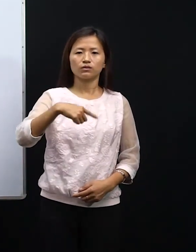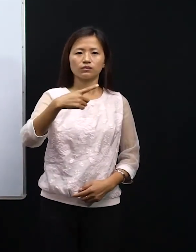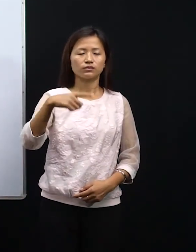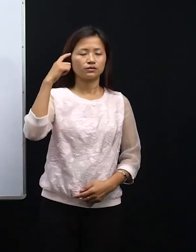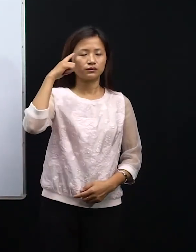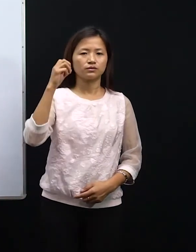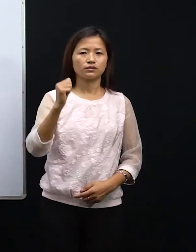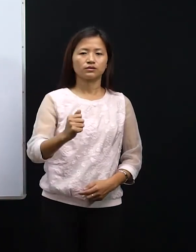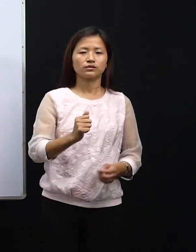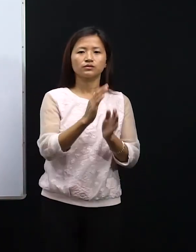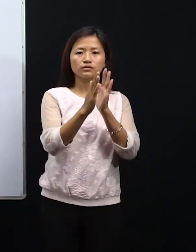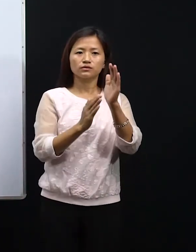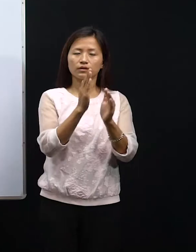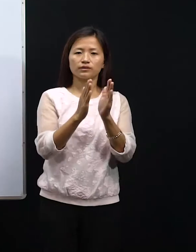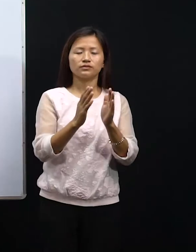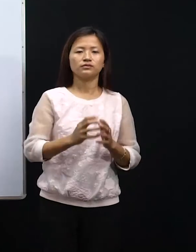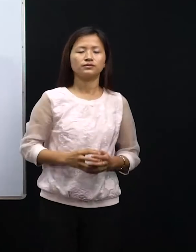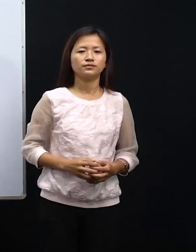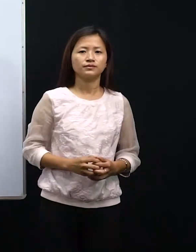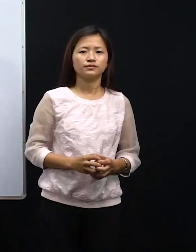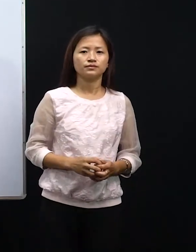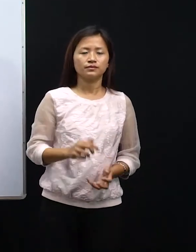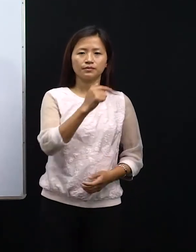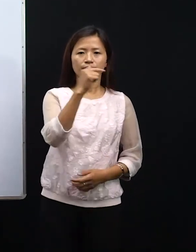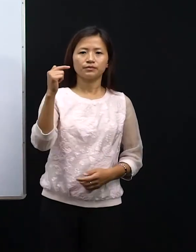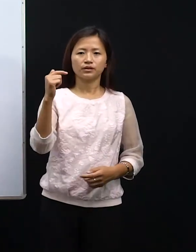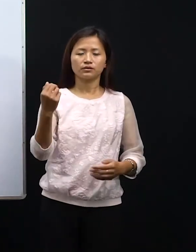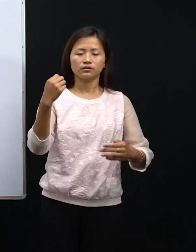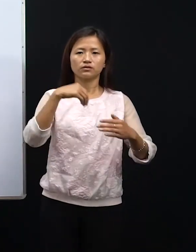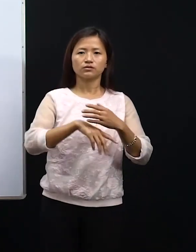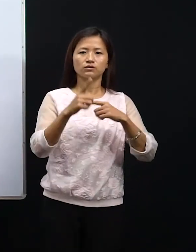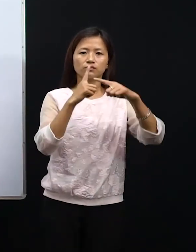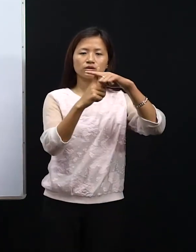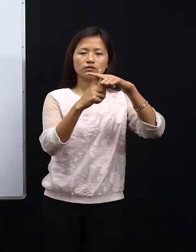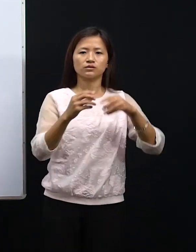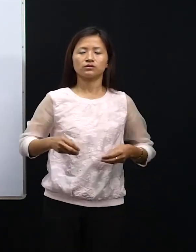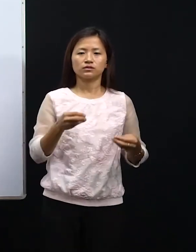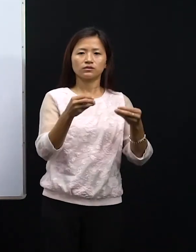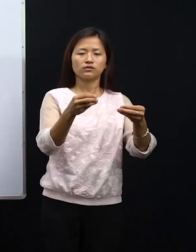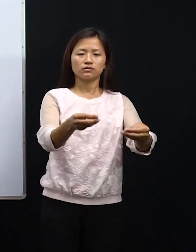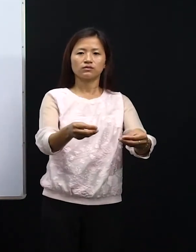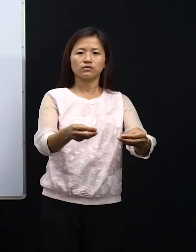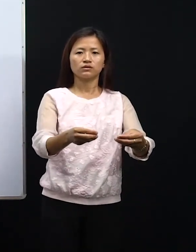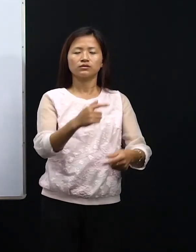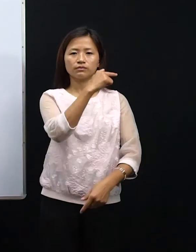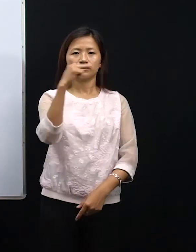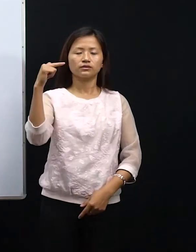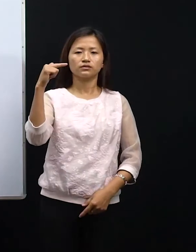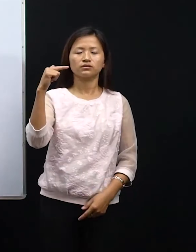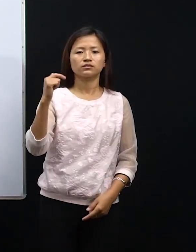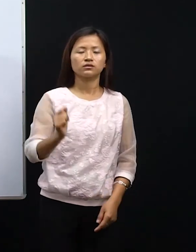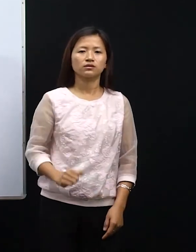sign because this is minus. Minus in the plus will give you minus in plus will give you